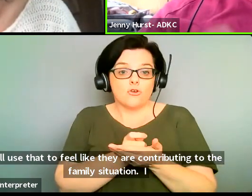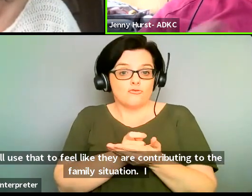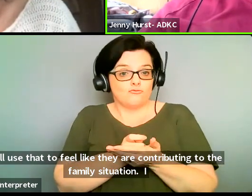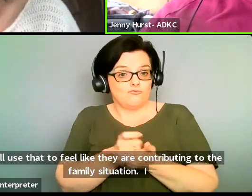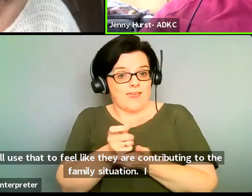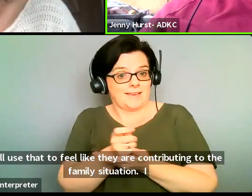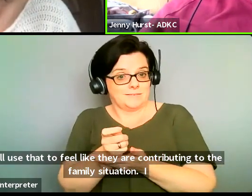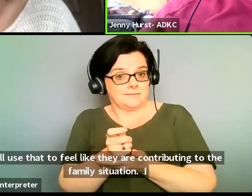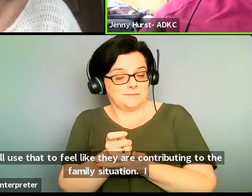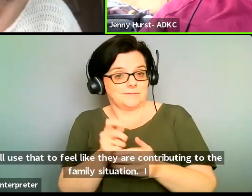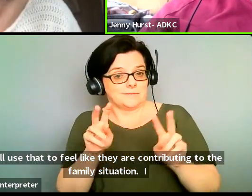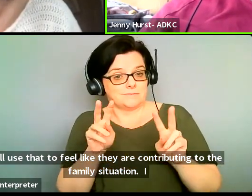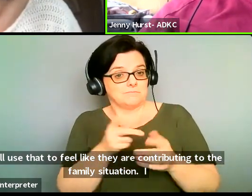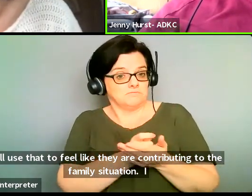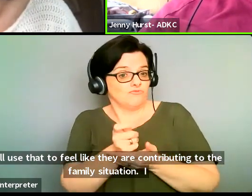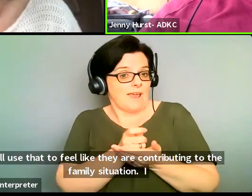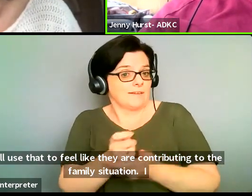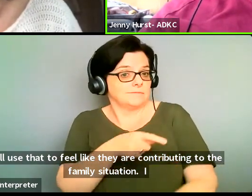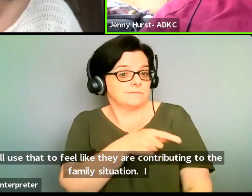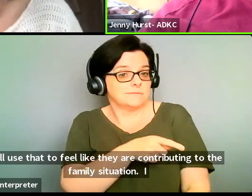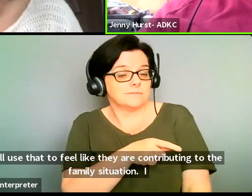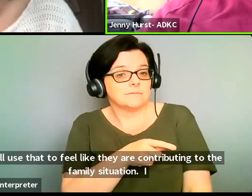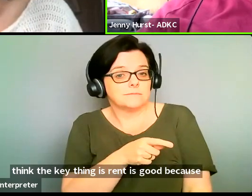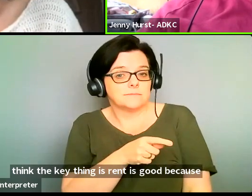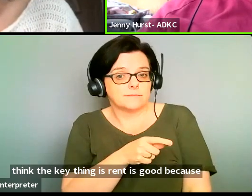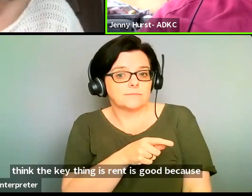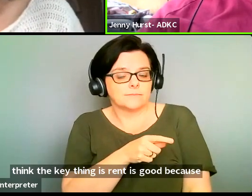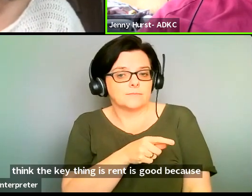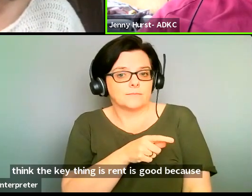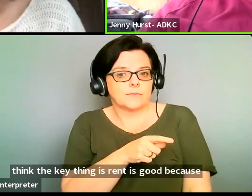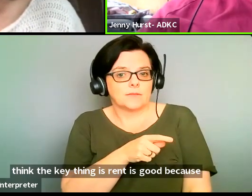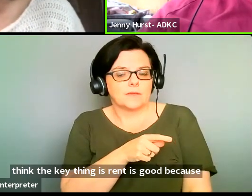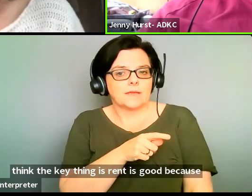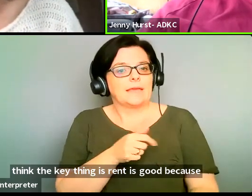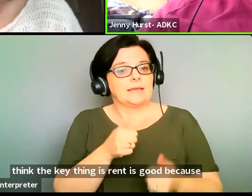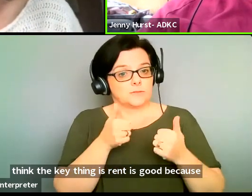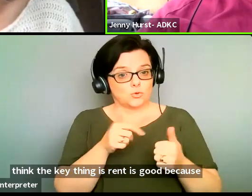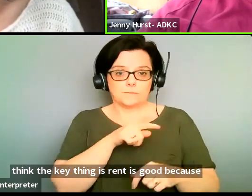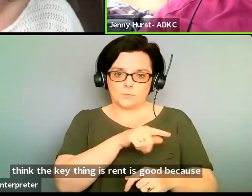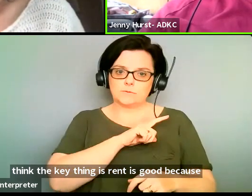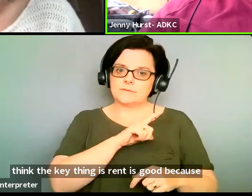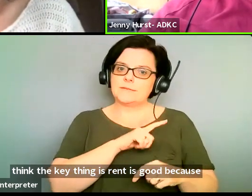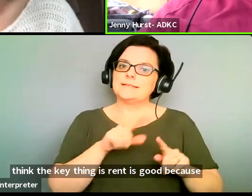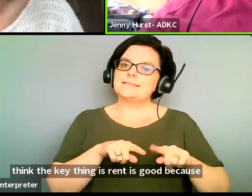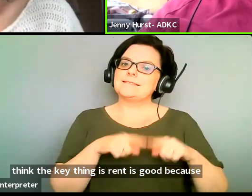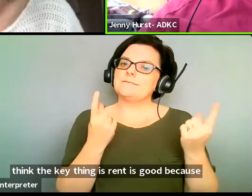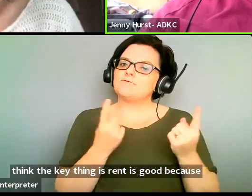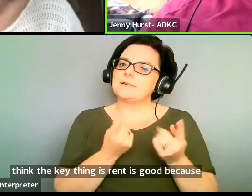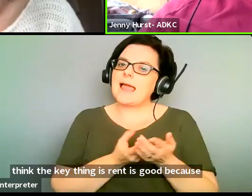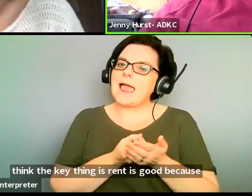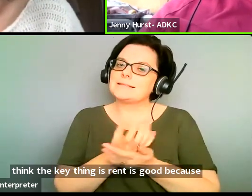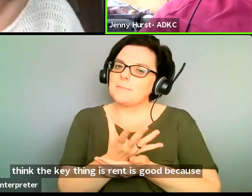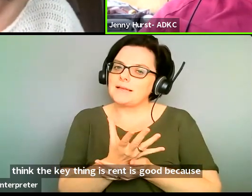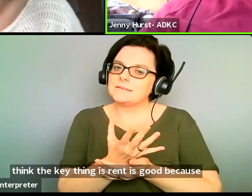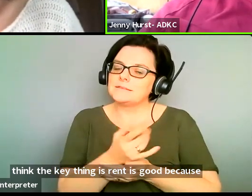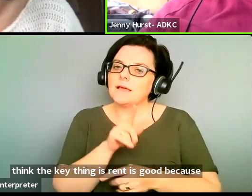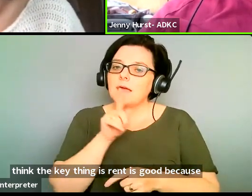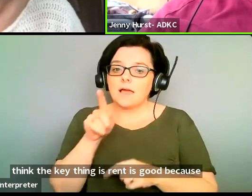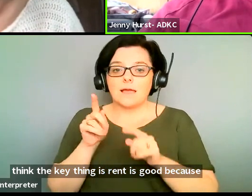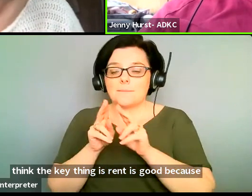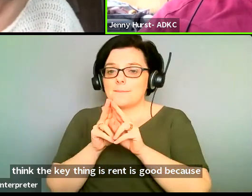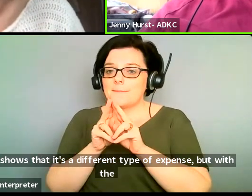because that shows that it's a different type of expense. But with the household